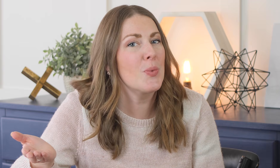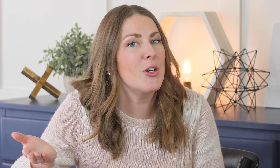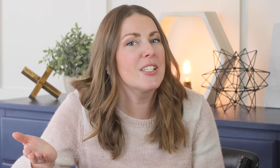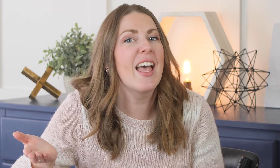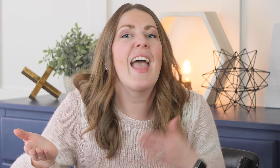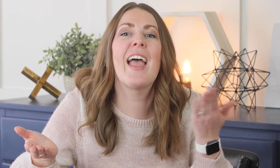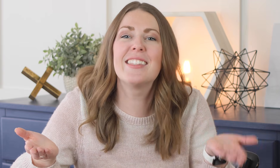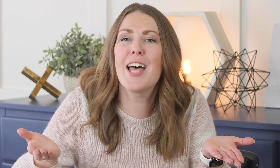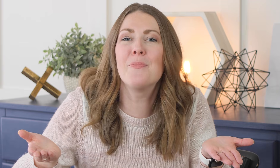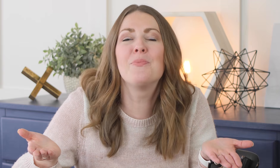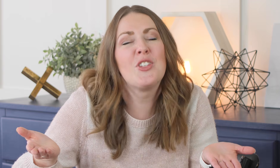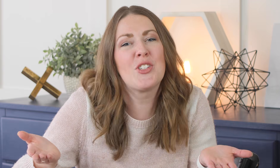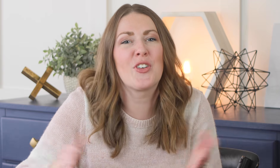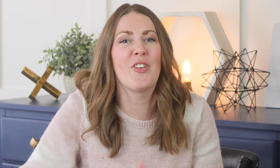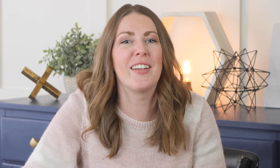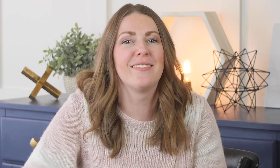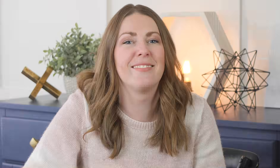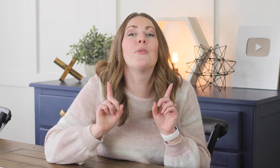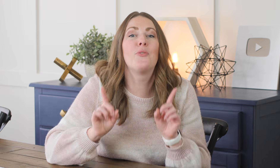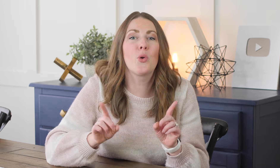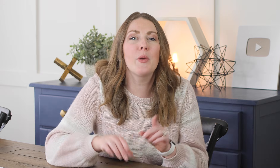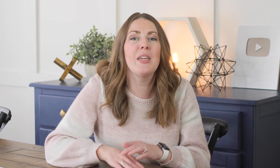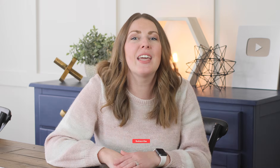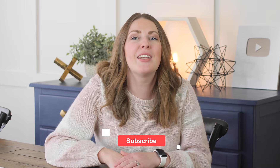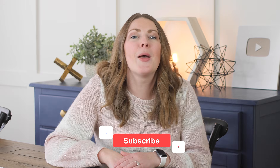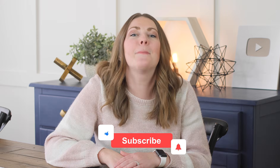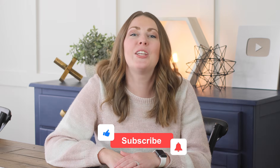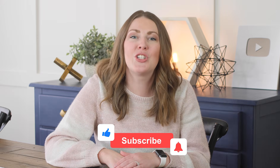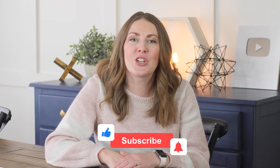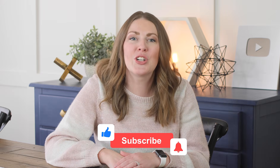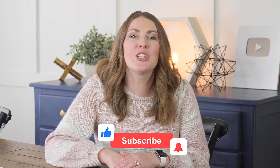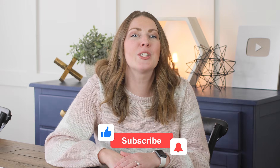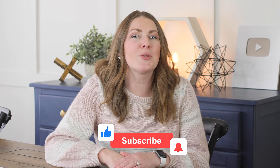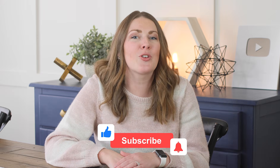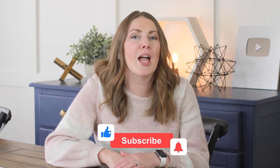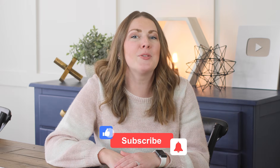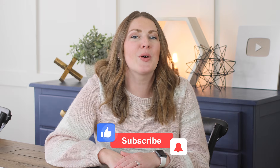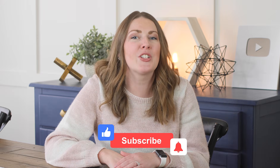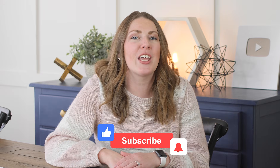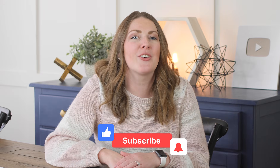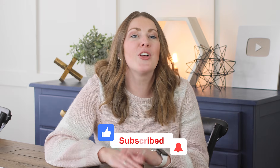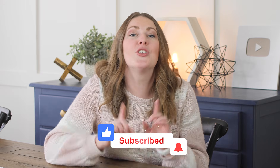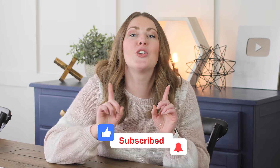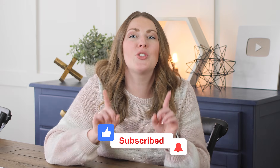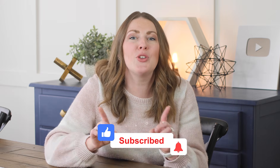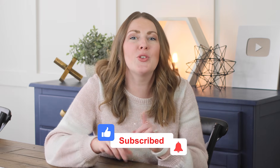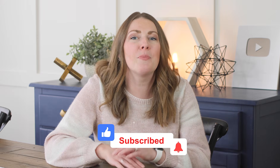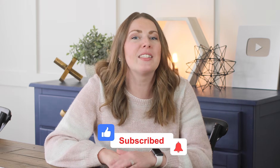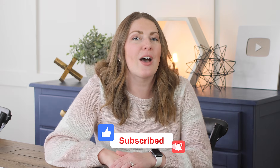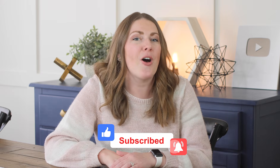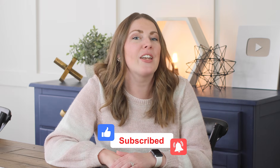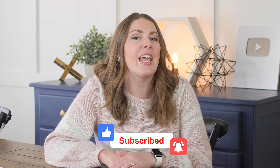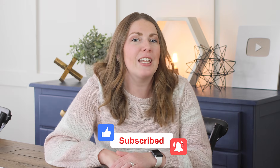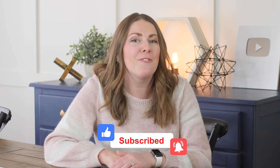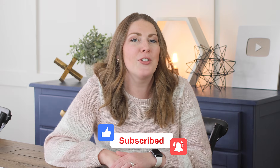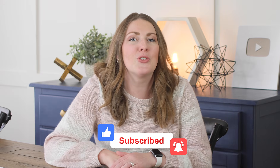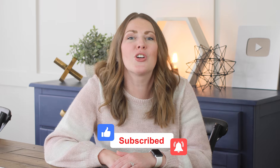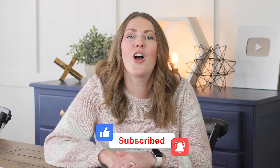words and some just for fun. Before we begin, be sure to subscribe to our channel so you don't miss out on any future